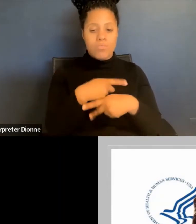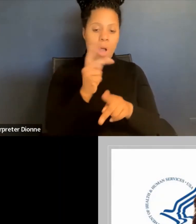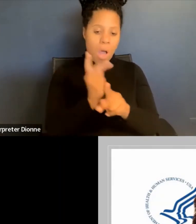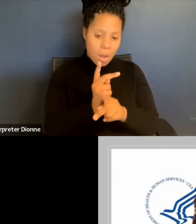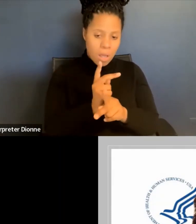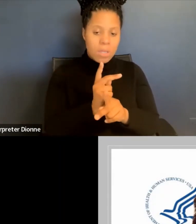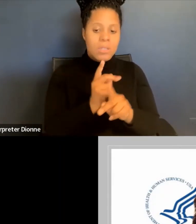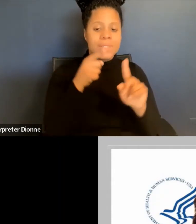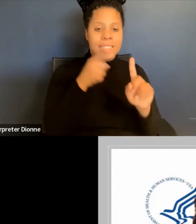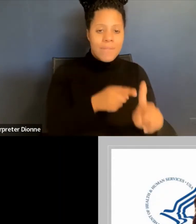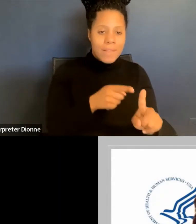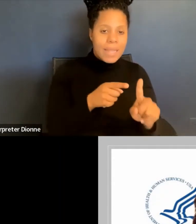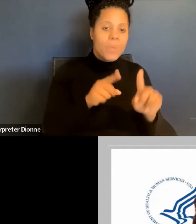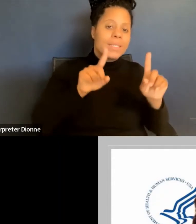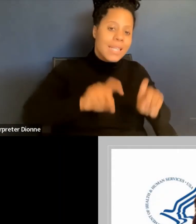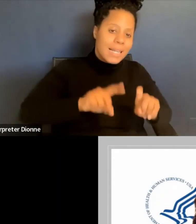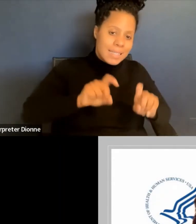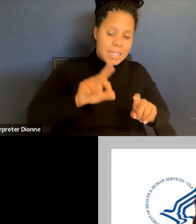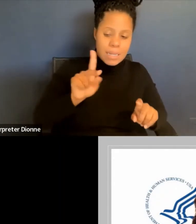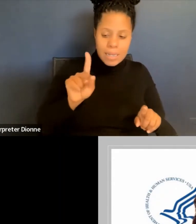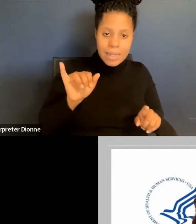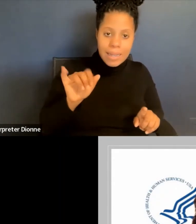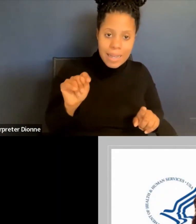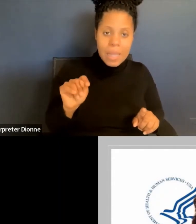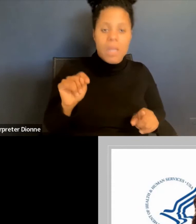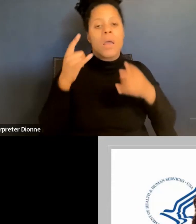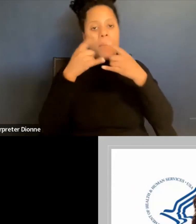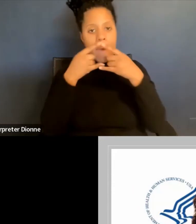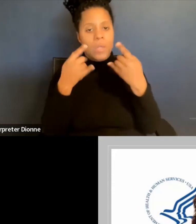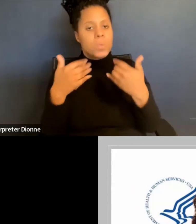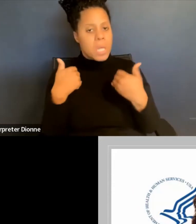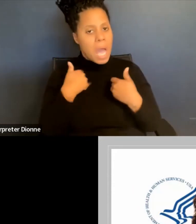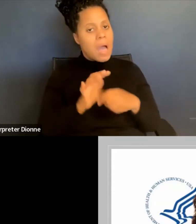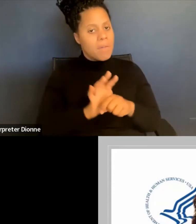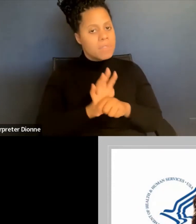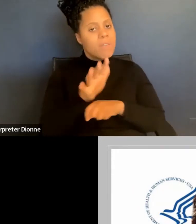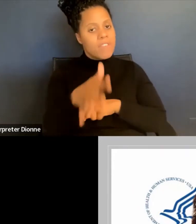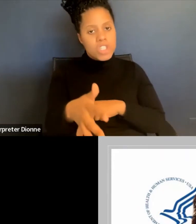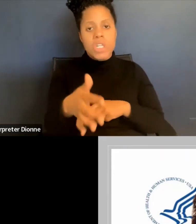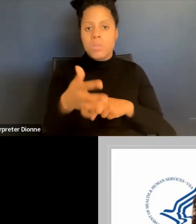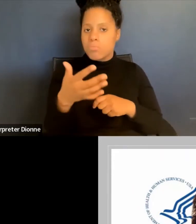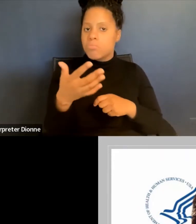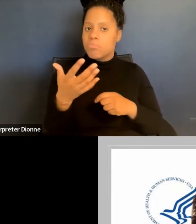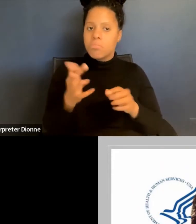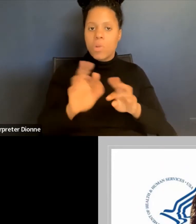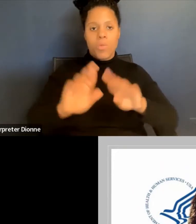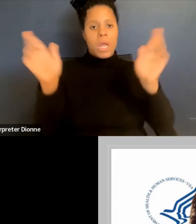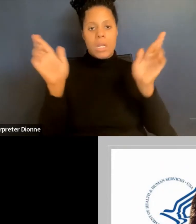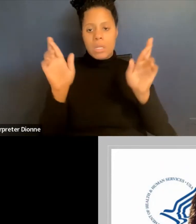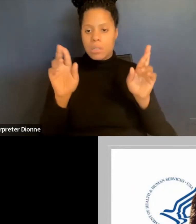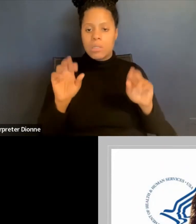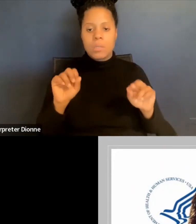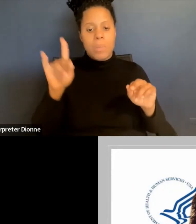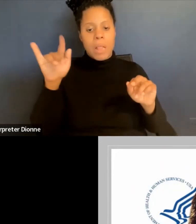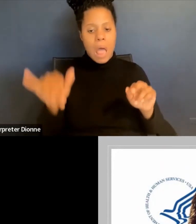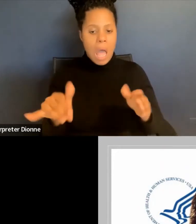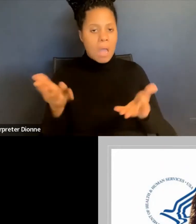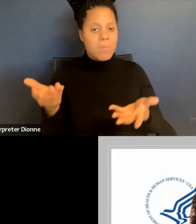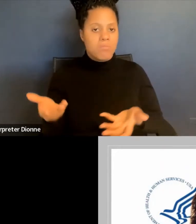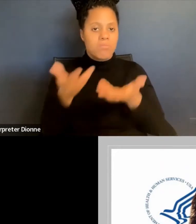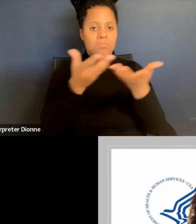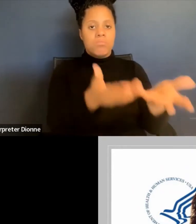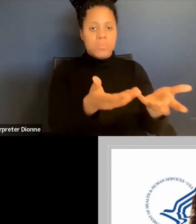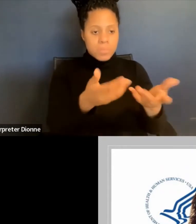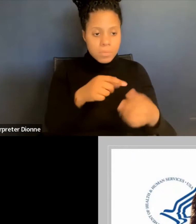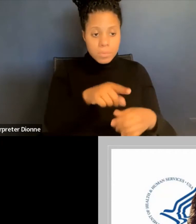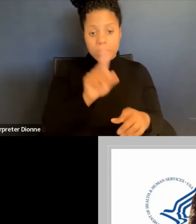masks, we have sufficient supply available now, really for all these health centers to be ordering at a volume. I think that they can really